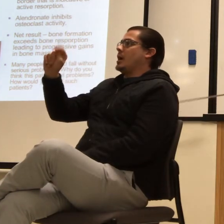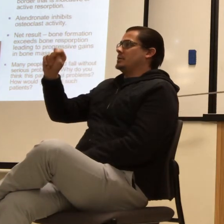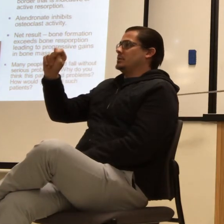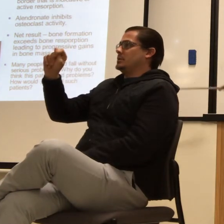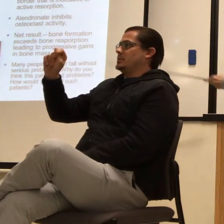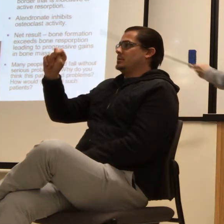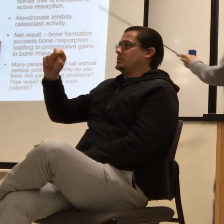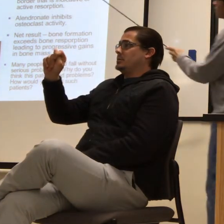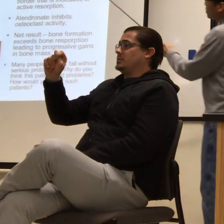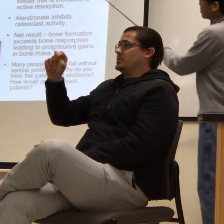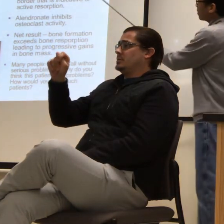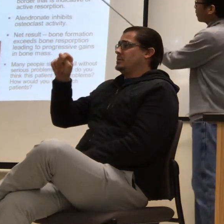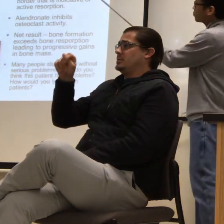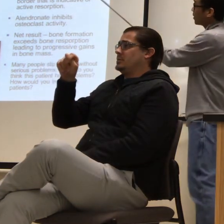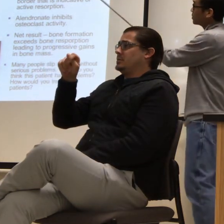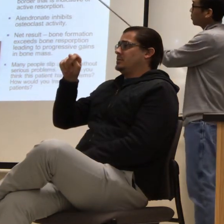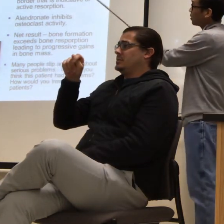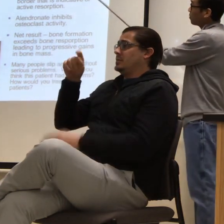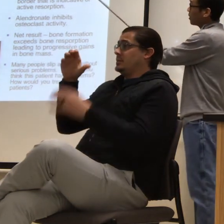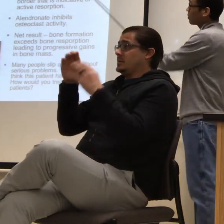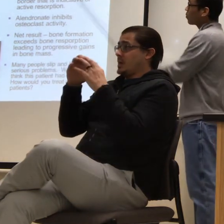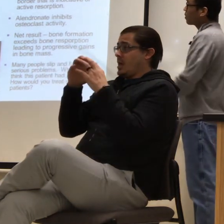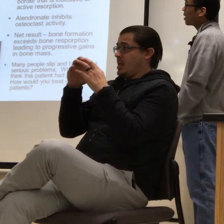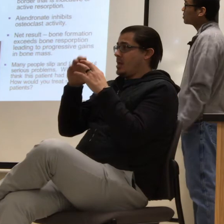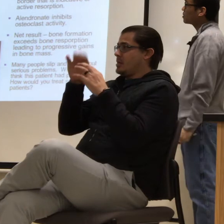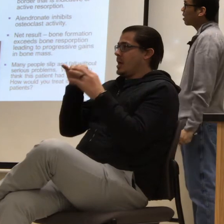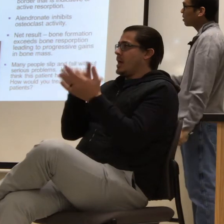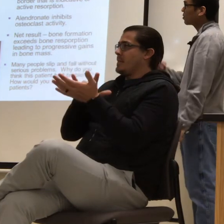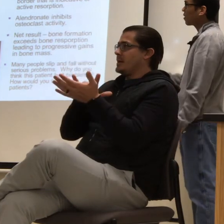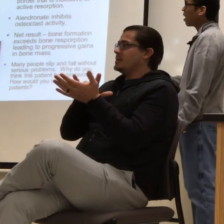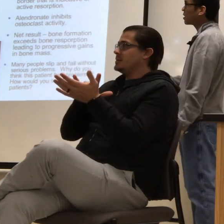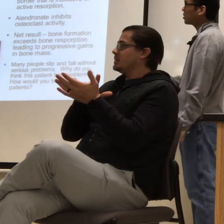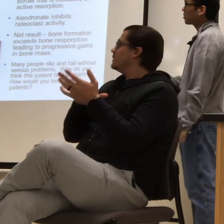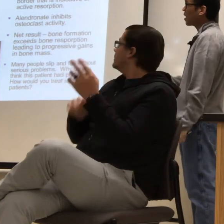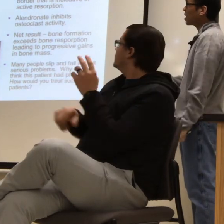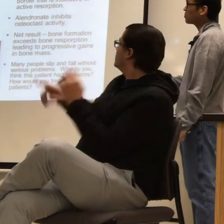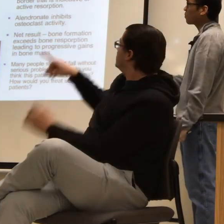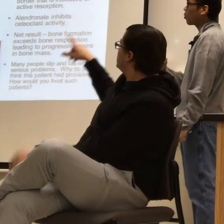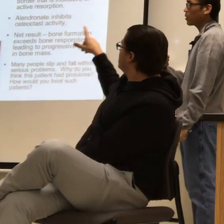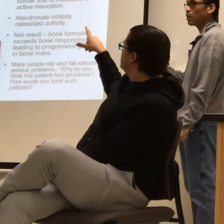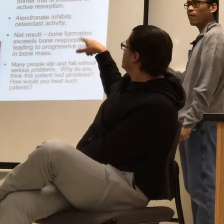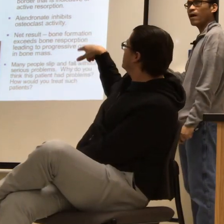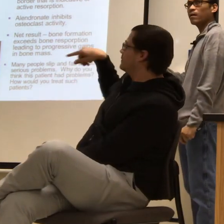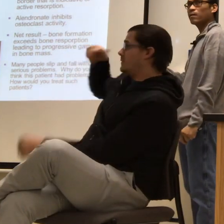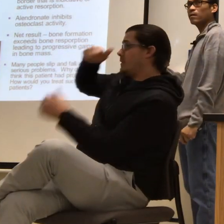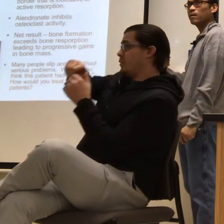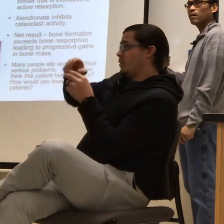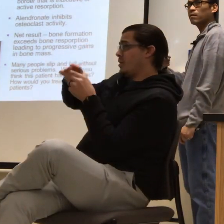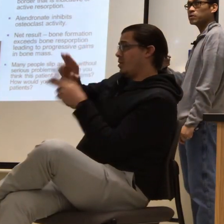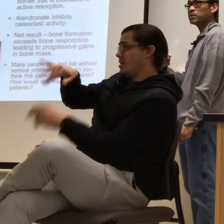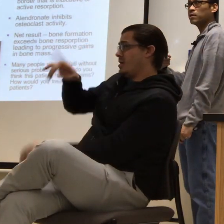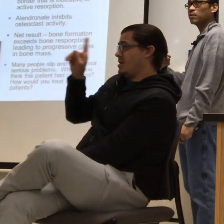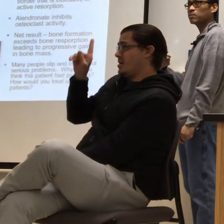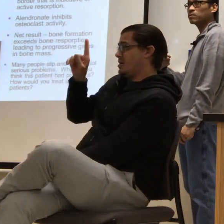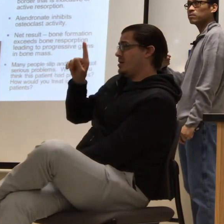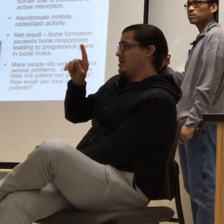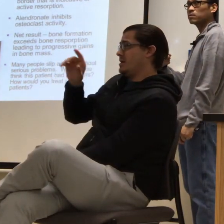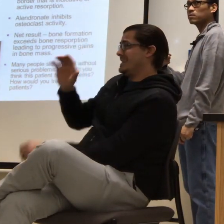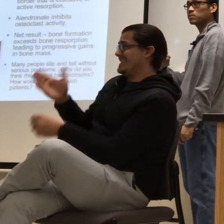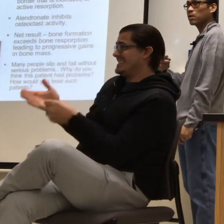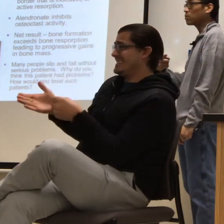At the cell level, Alendronate Sodium, it localizes under the osteoclast. Remember what we call that? The